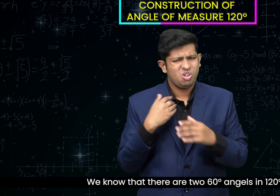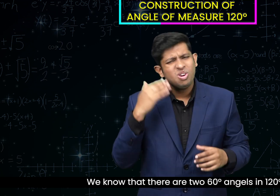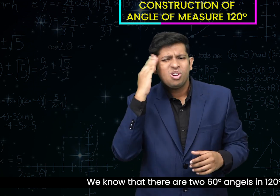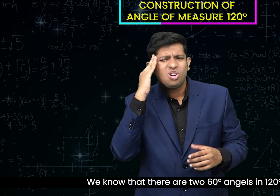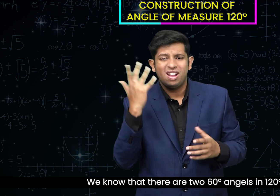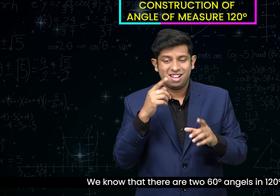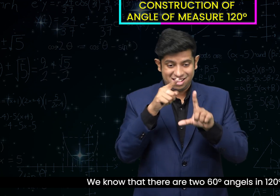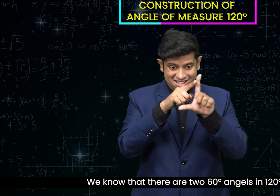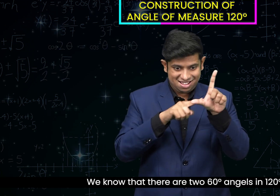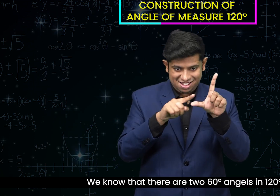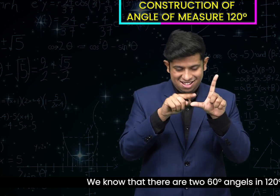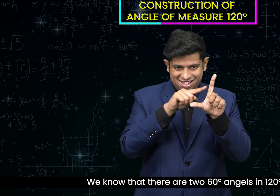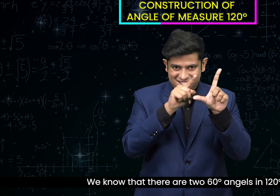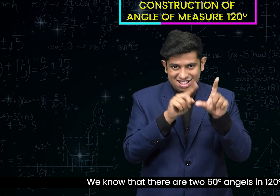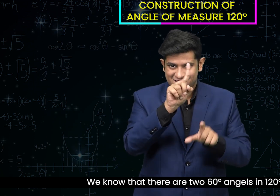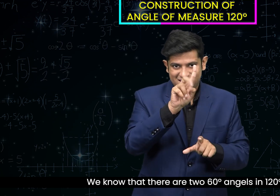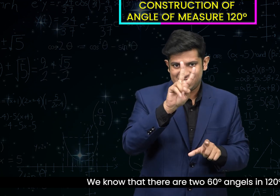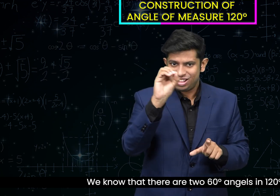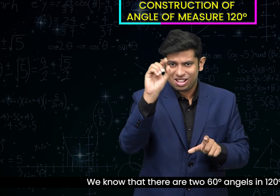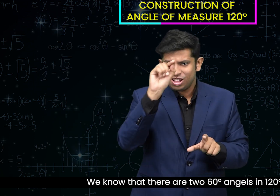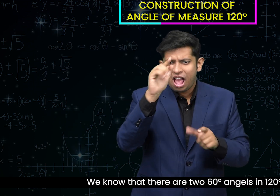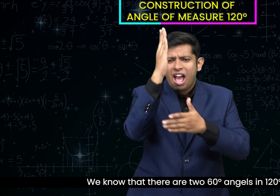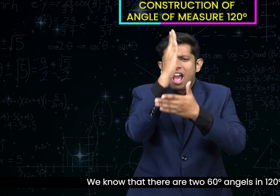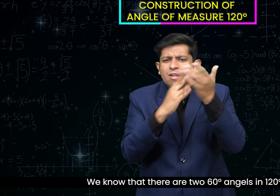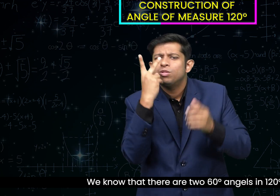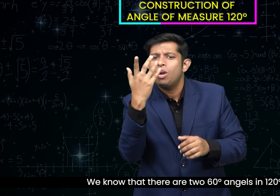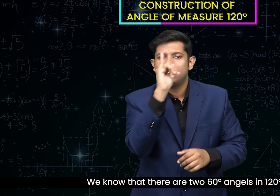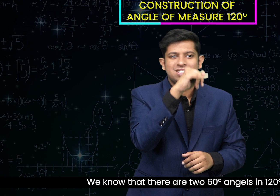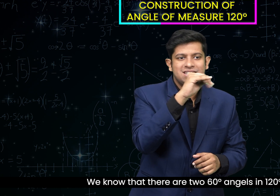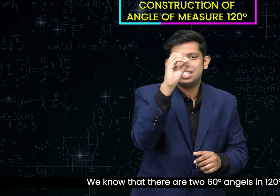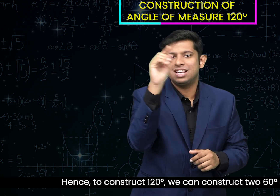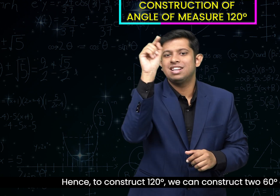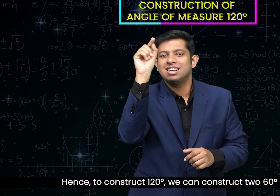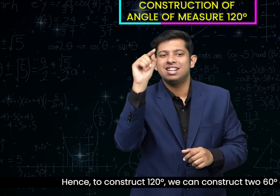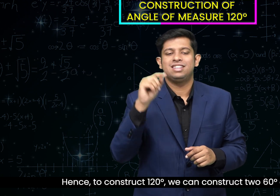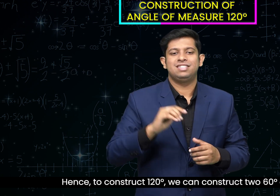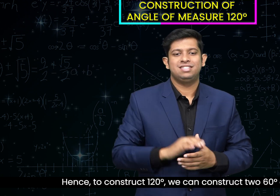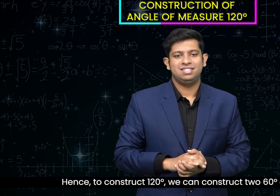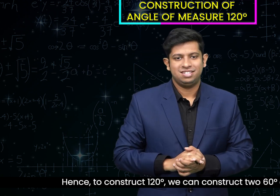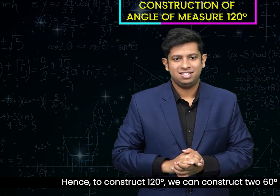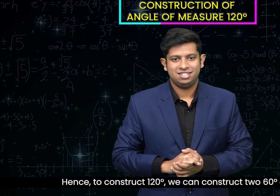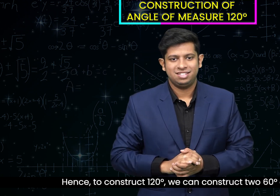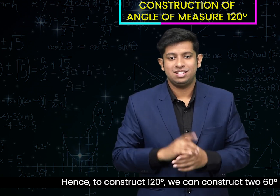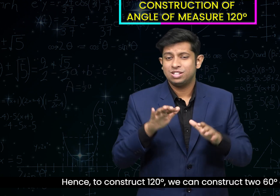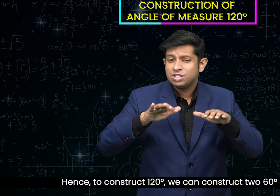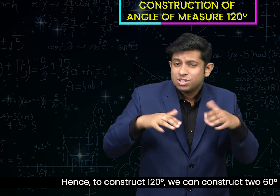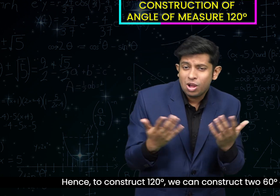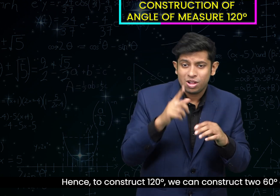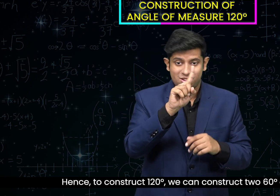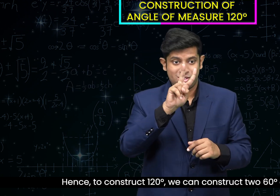We know that there are two 60-degree angles in 120 degrees. Hence, to construct 120 degrees, we can construct